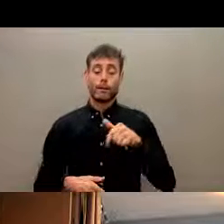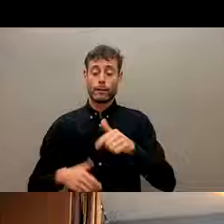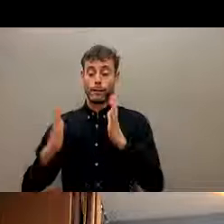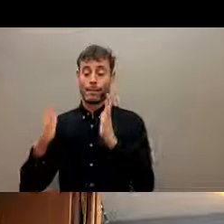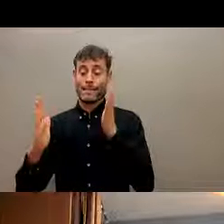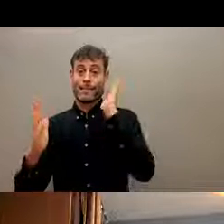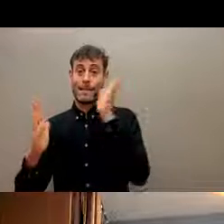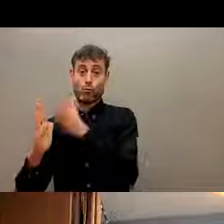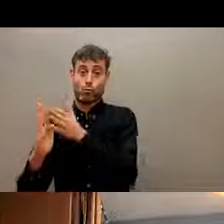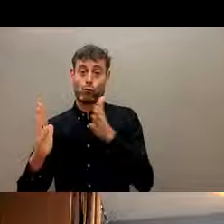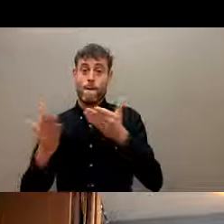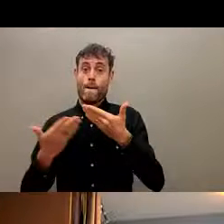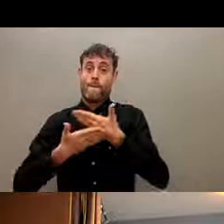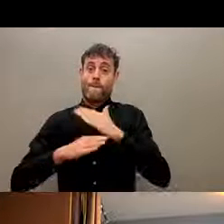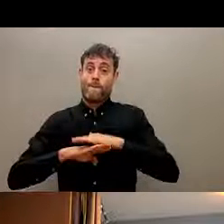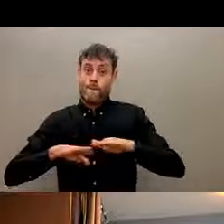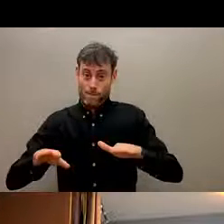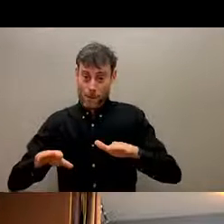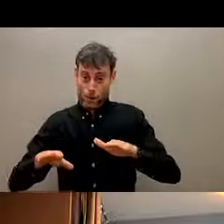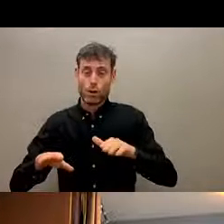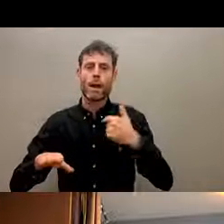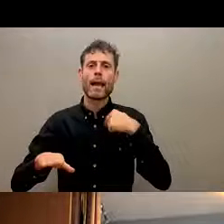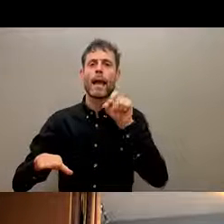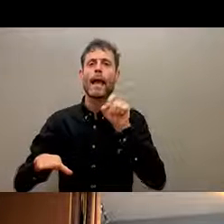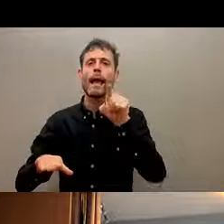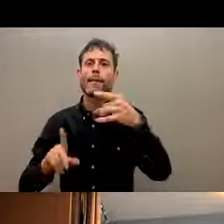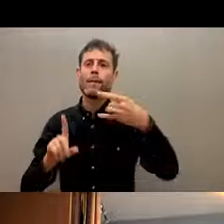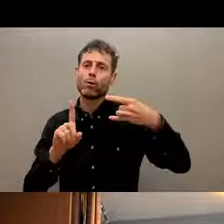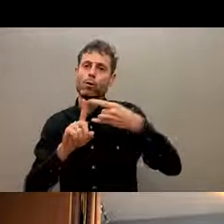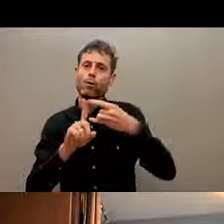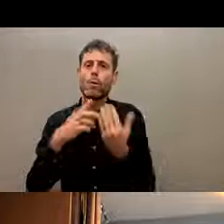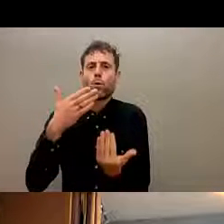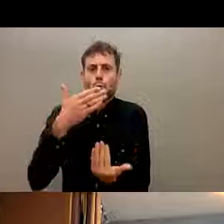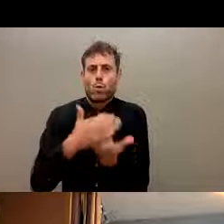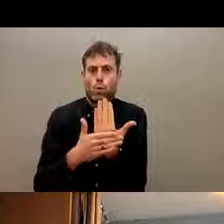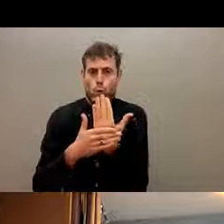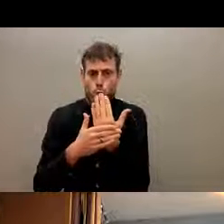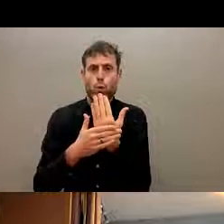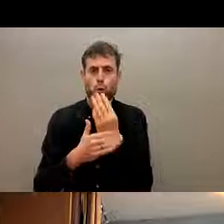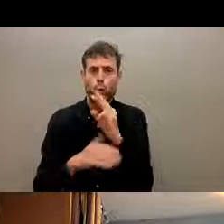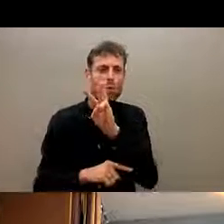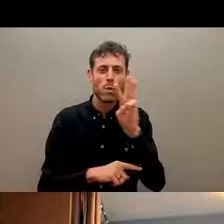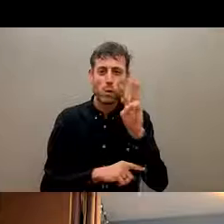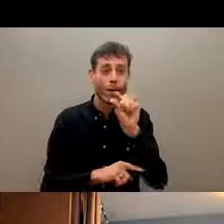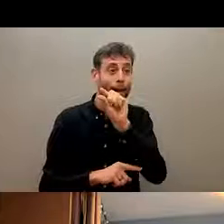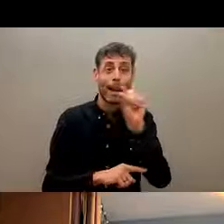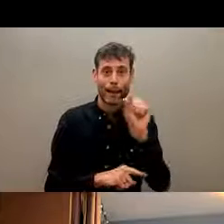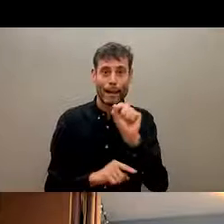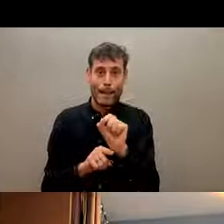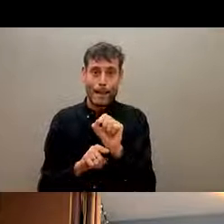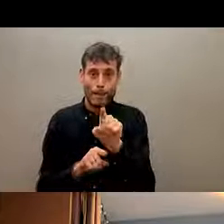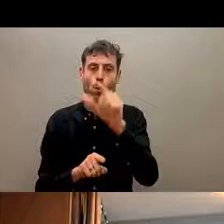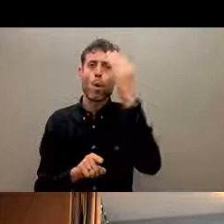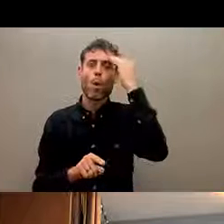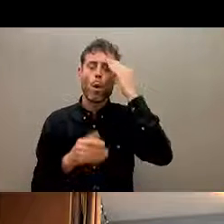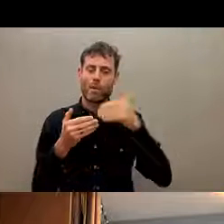before. Each session is separate. So we'll close one session, the Zoom link won't work, and then there's a new Zoom link for the